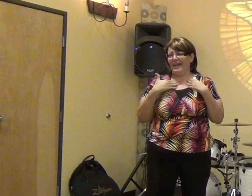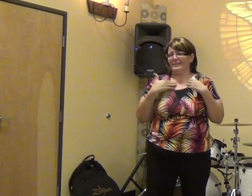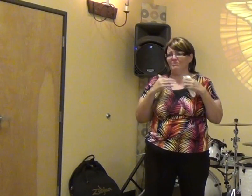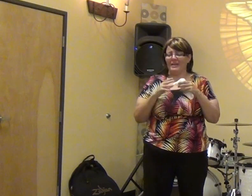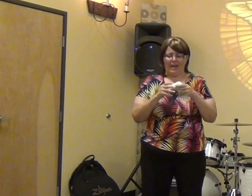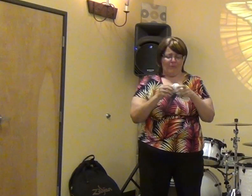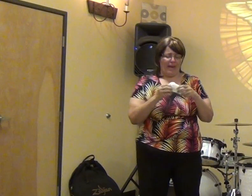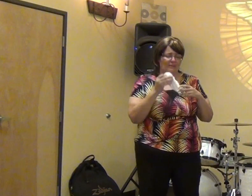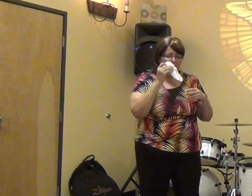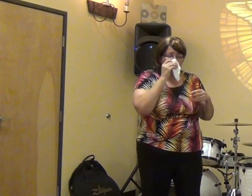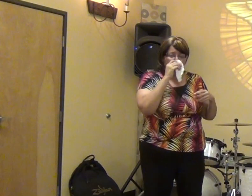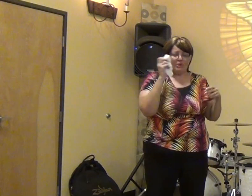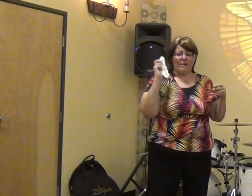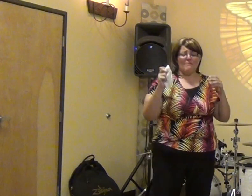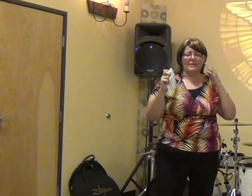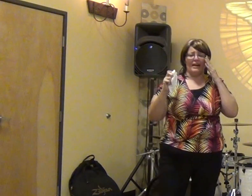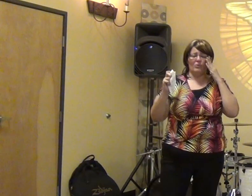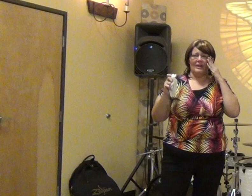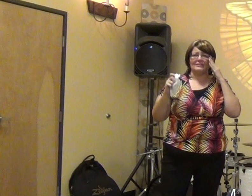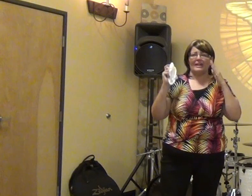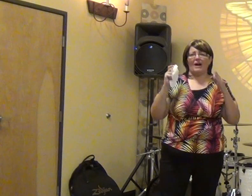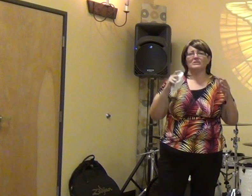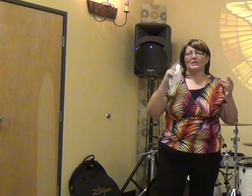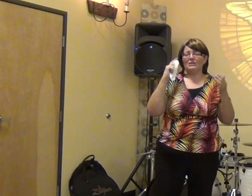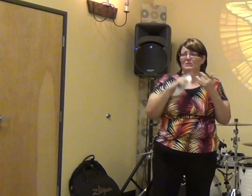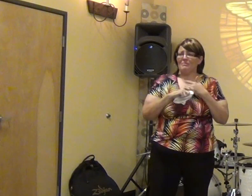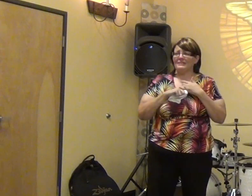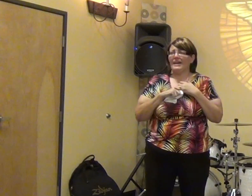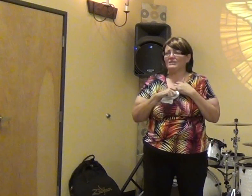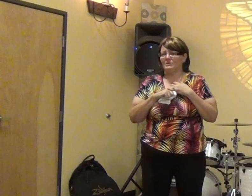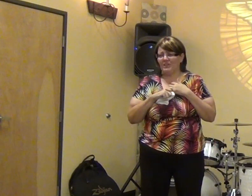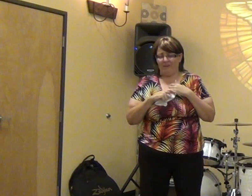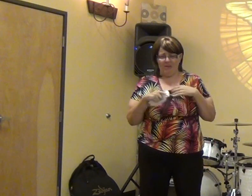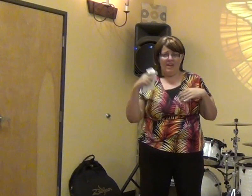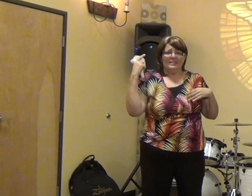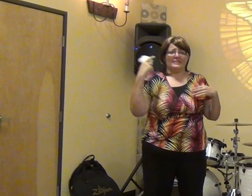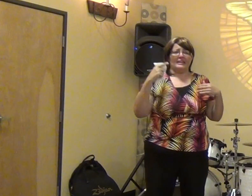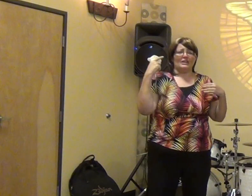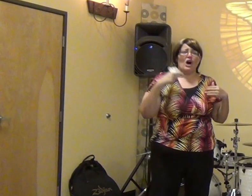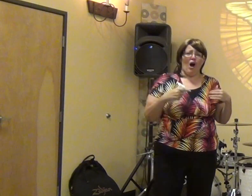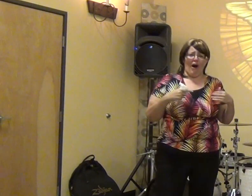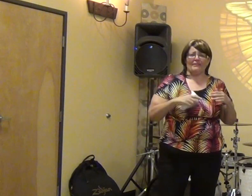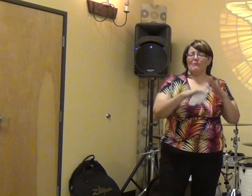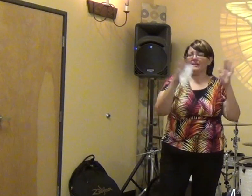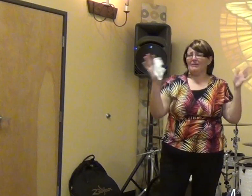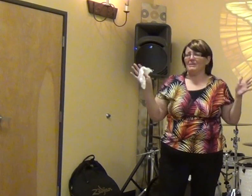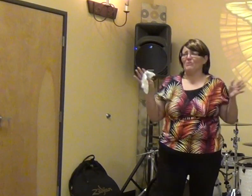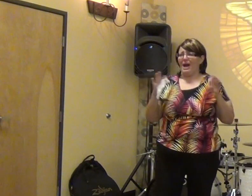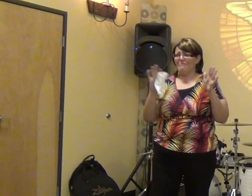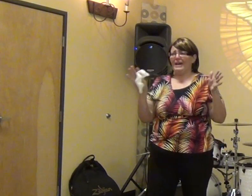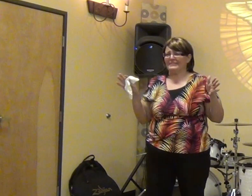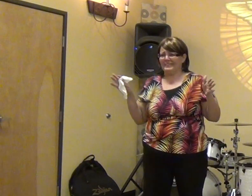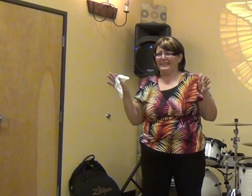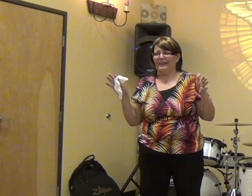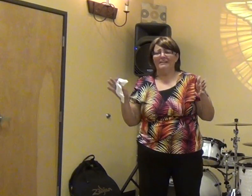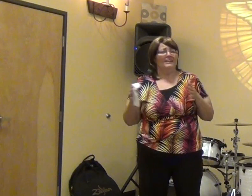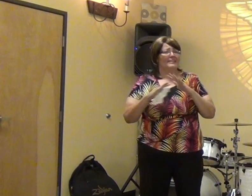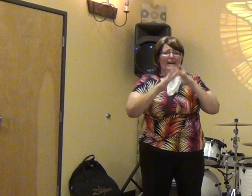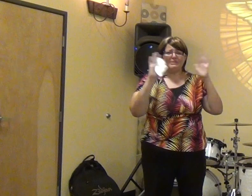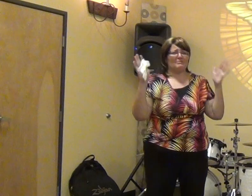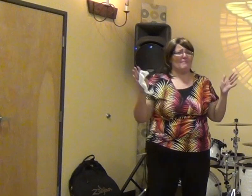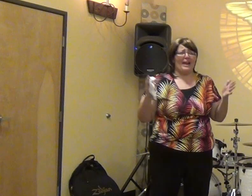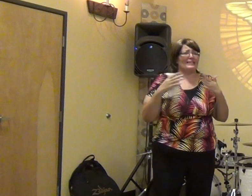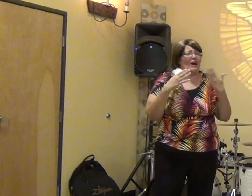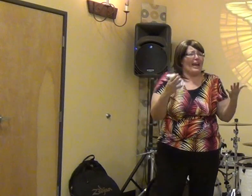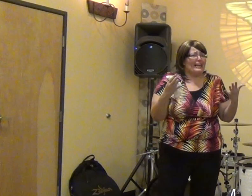I had the plan, right? So my plan was that I was going to use my tax return to get a car that would get me around Pasadena.